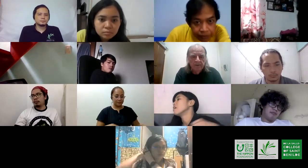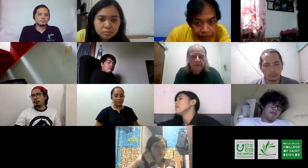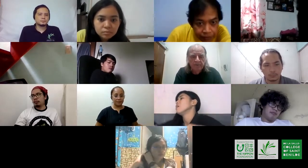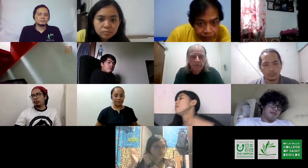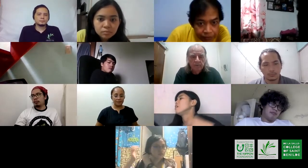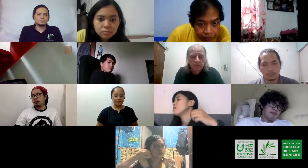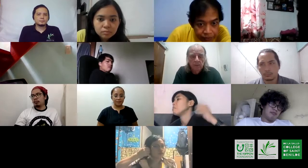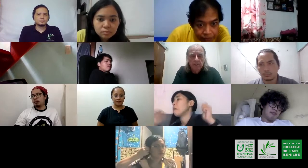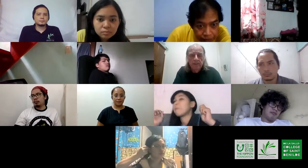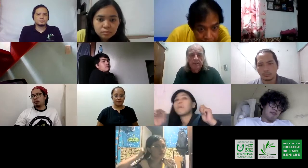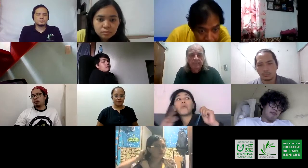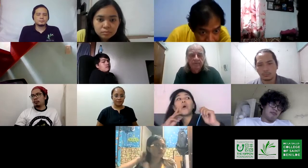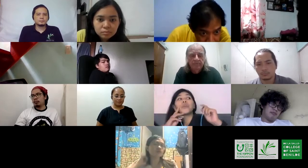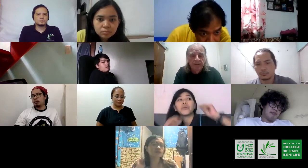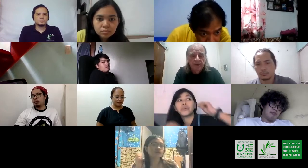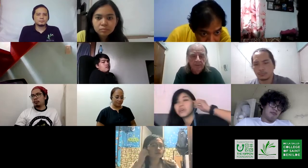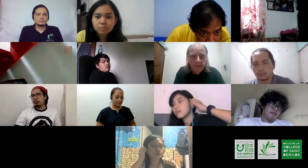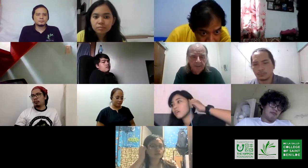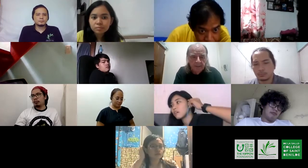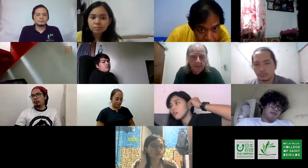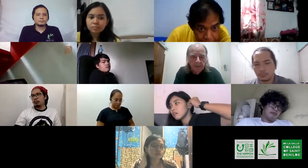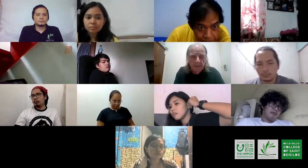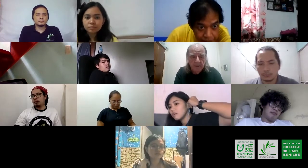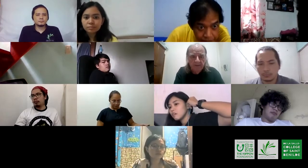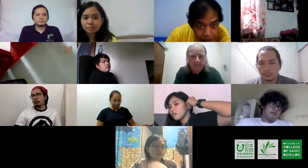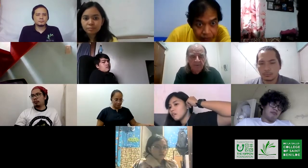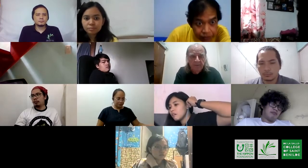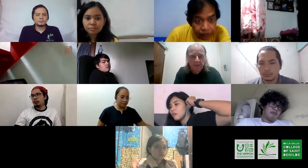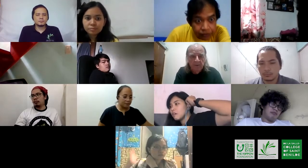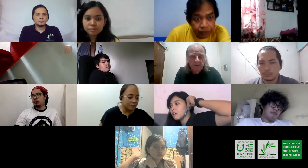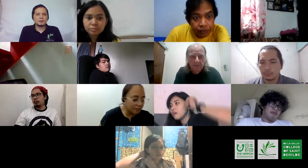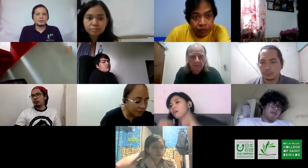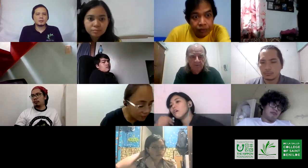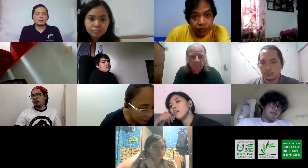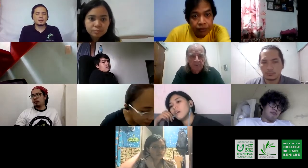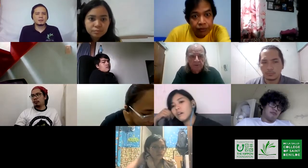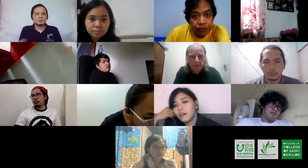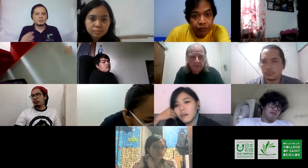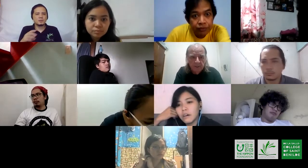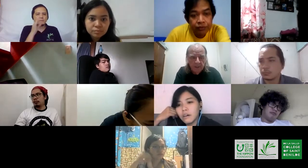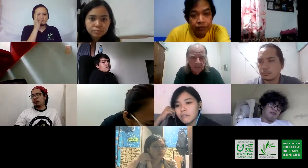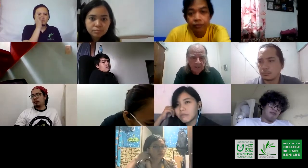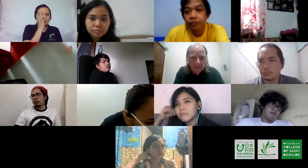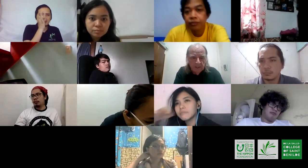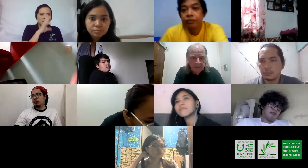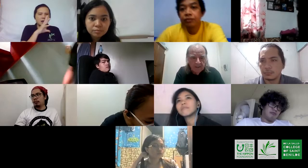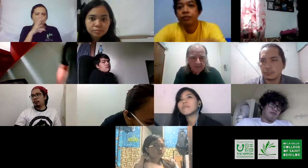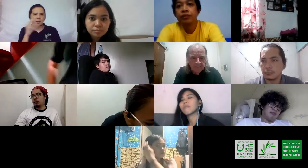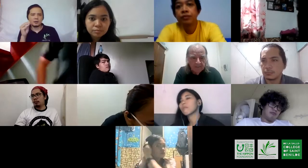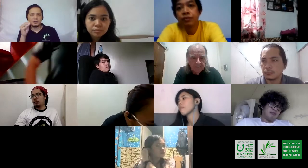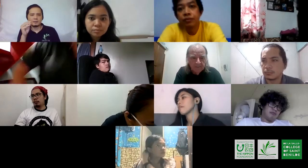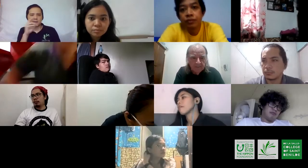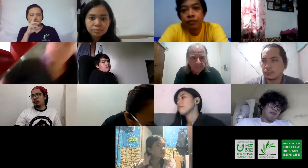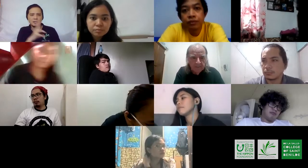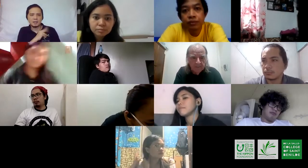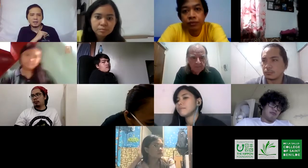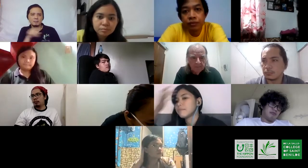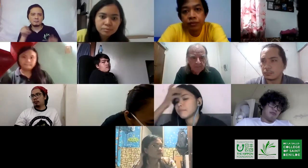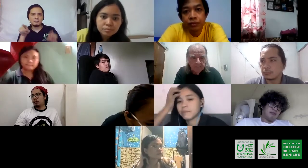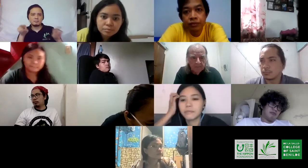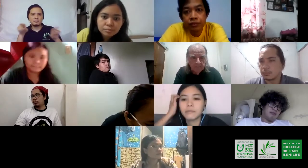Should have a different name for the Vietnamese and the Filipino versions.